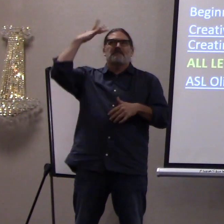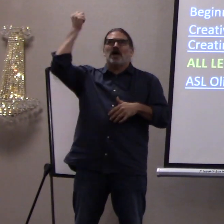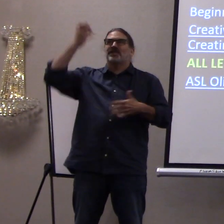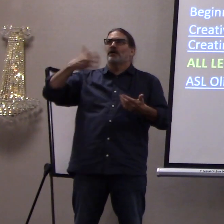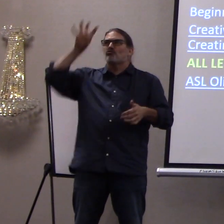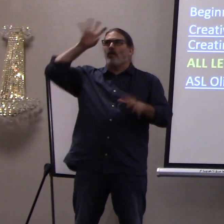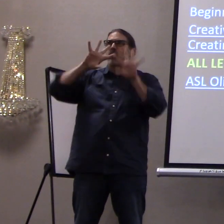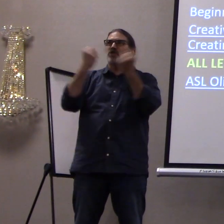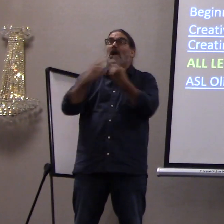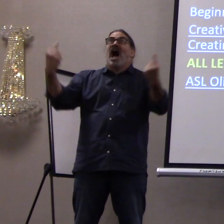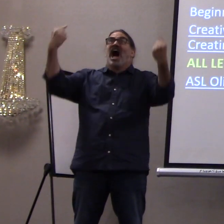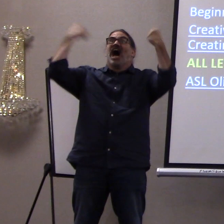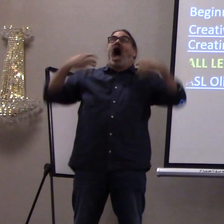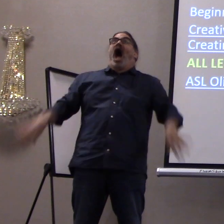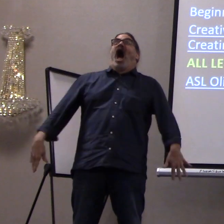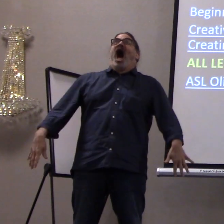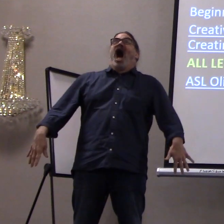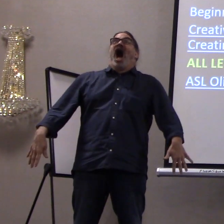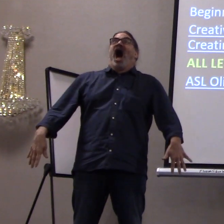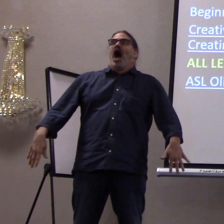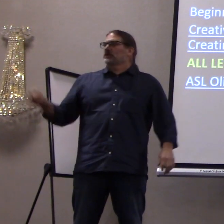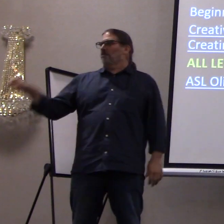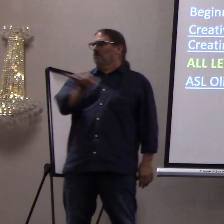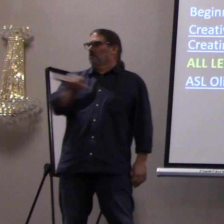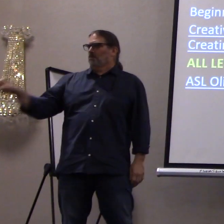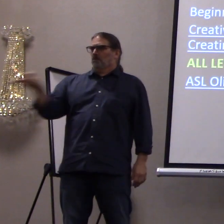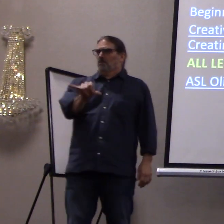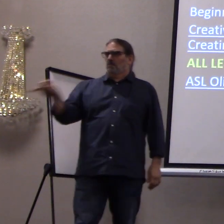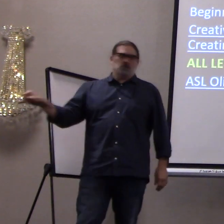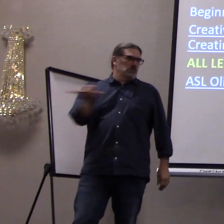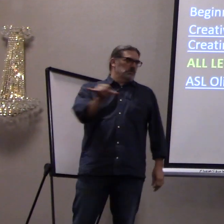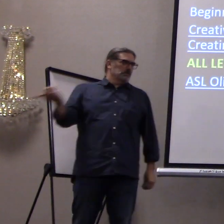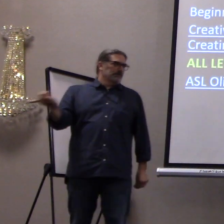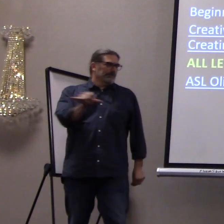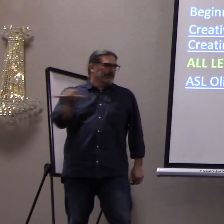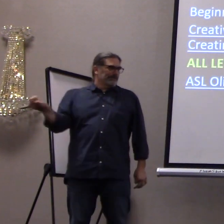taking Winks and Patrick and Tom's workshop. You just overwhelmed, you have no clue.